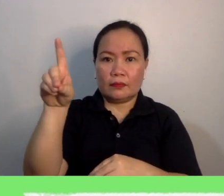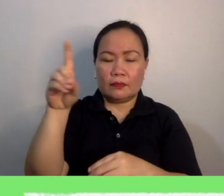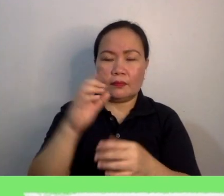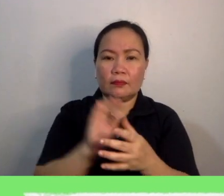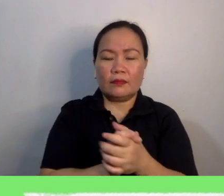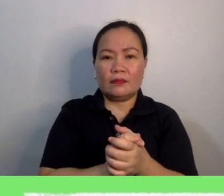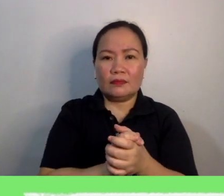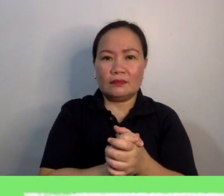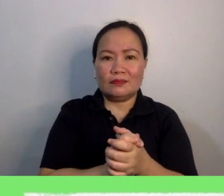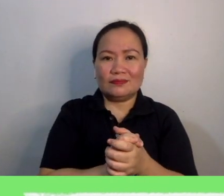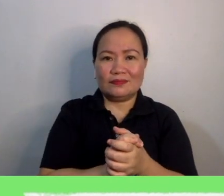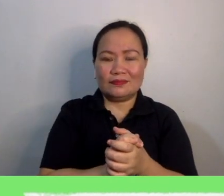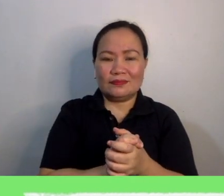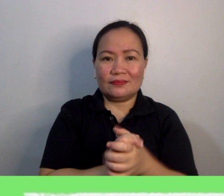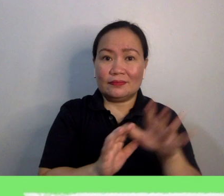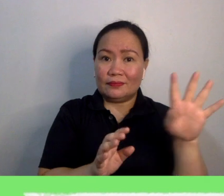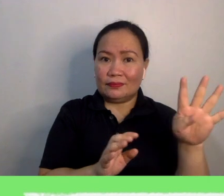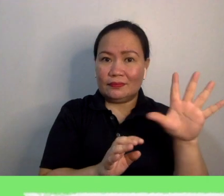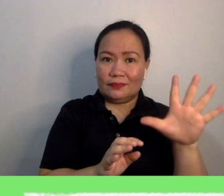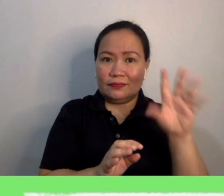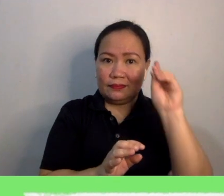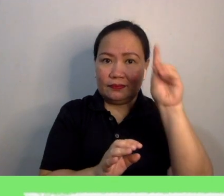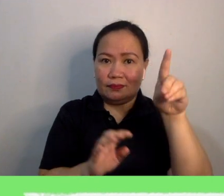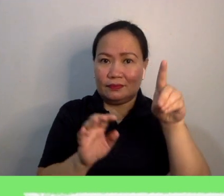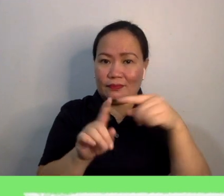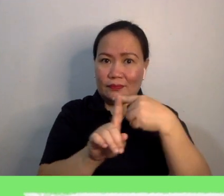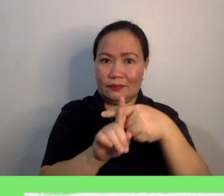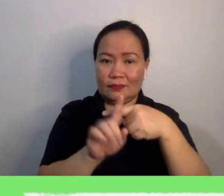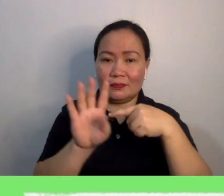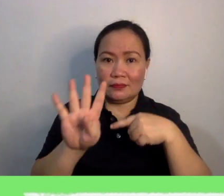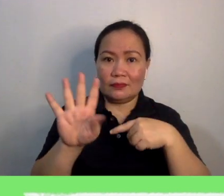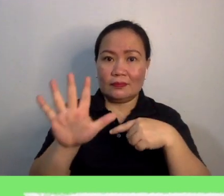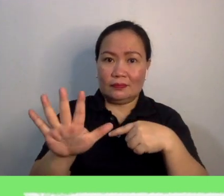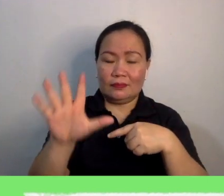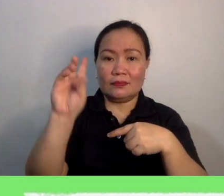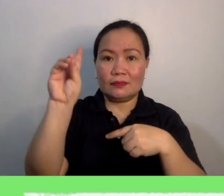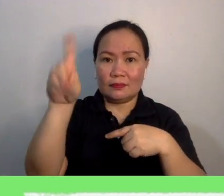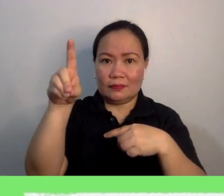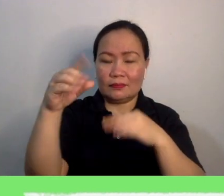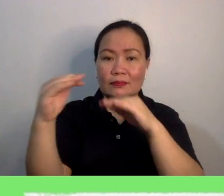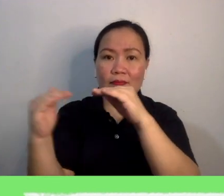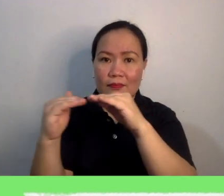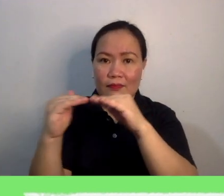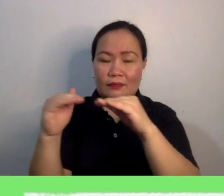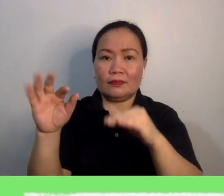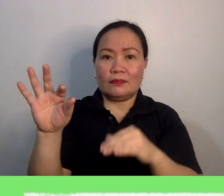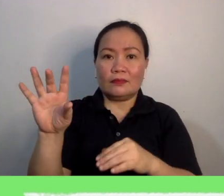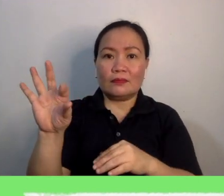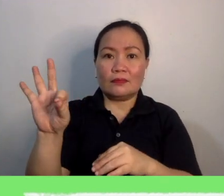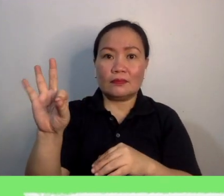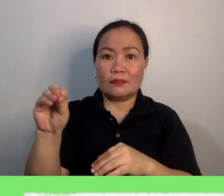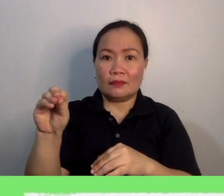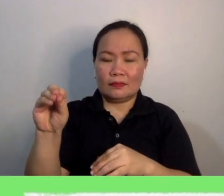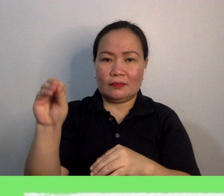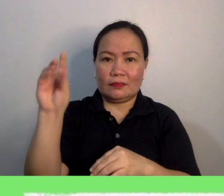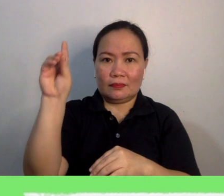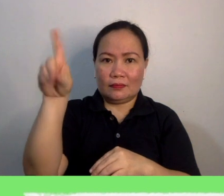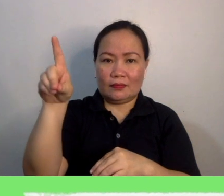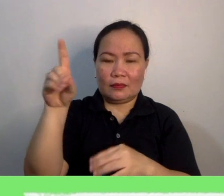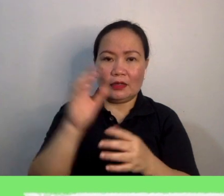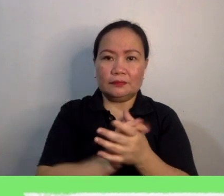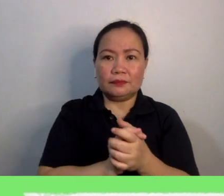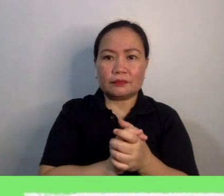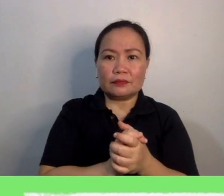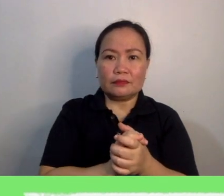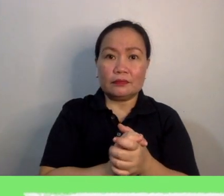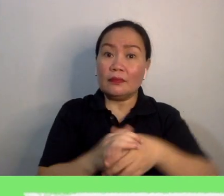angle BDC is also 45. So therefore, kung i-add natin sila, the sum is 90. So